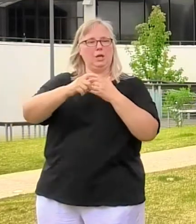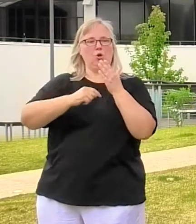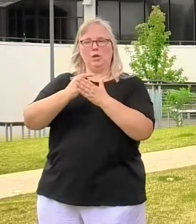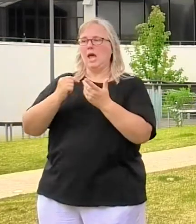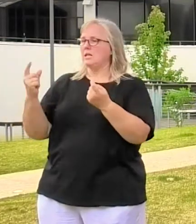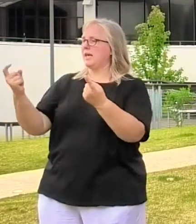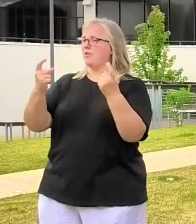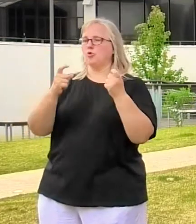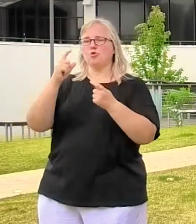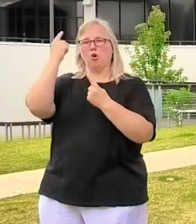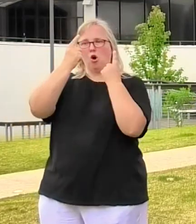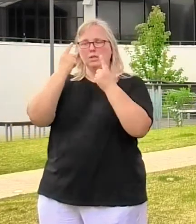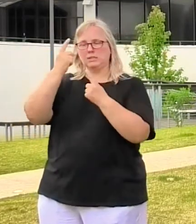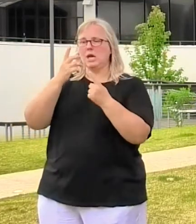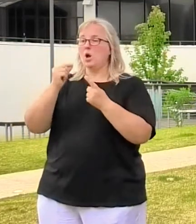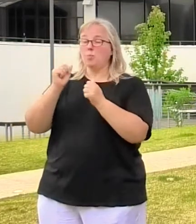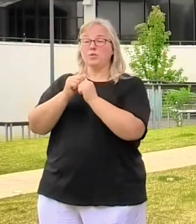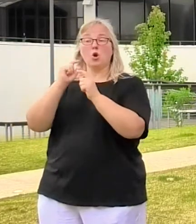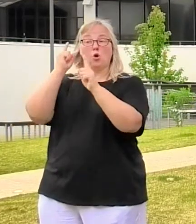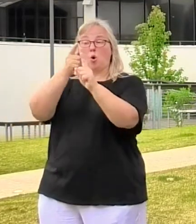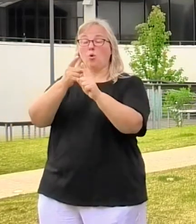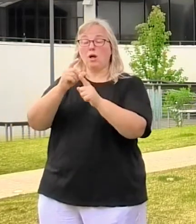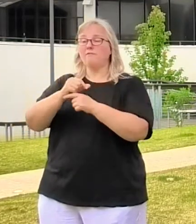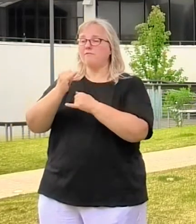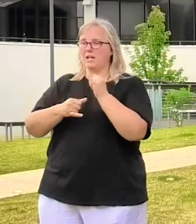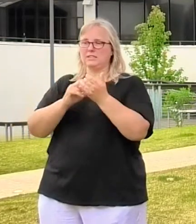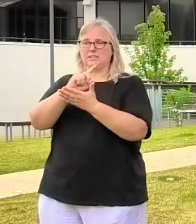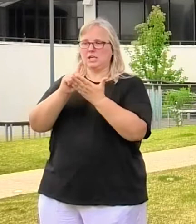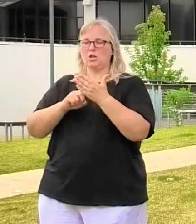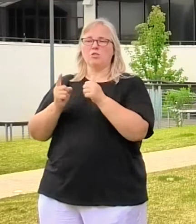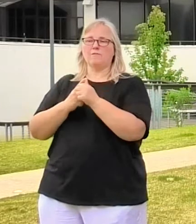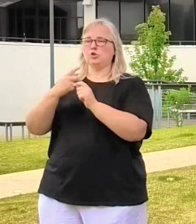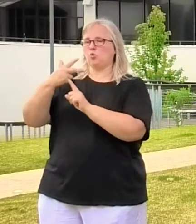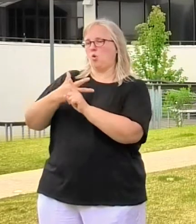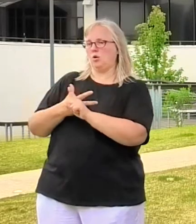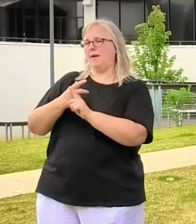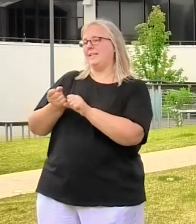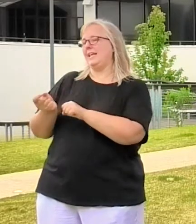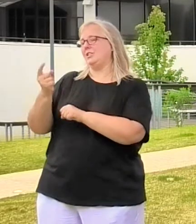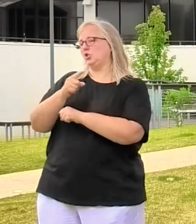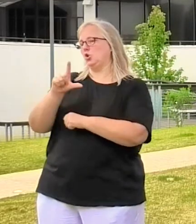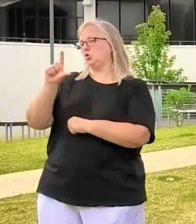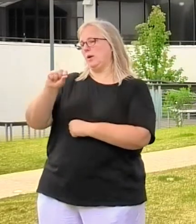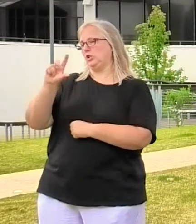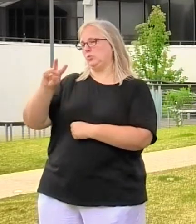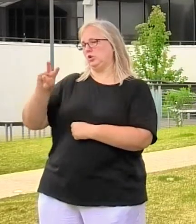with a goal of finalizing the design in the first quarter of next year, 2022.